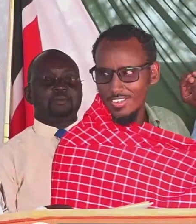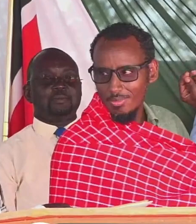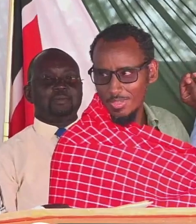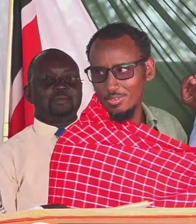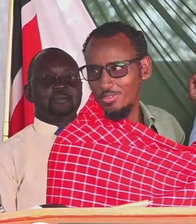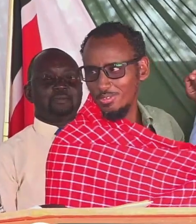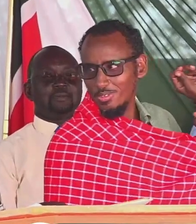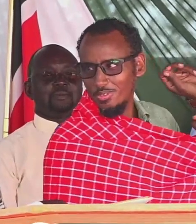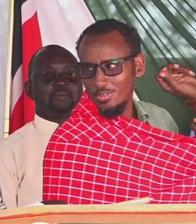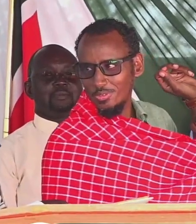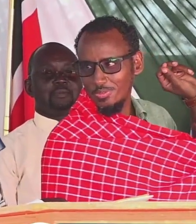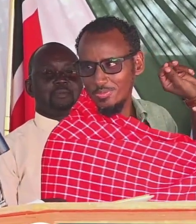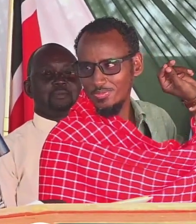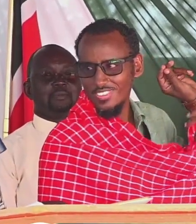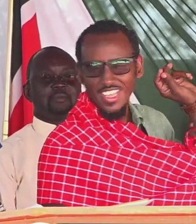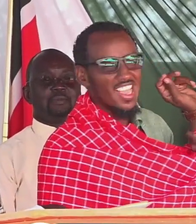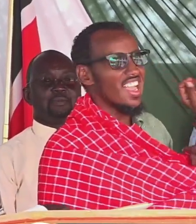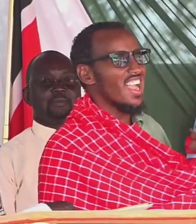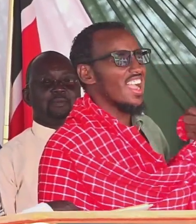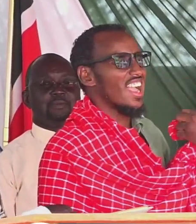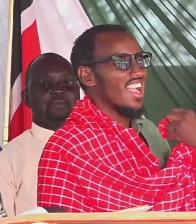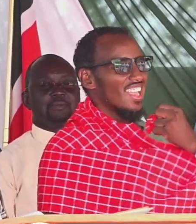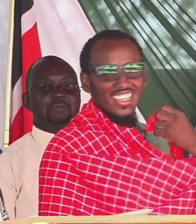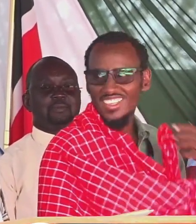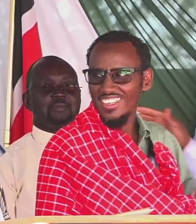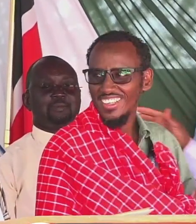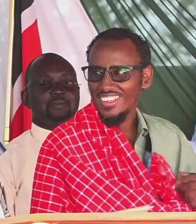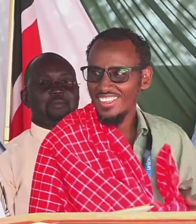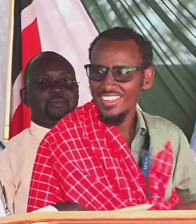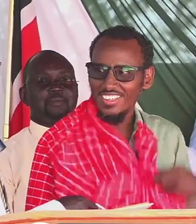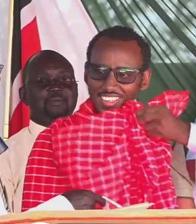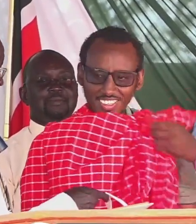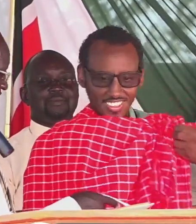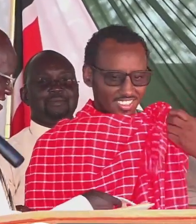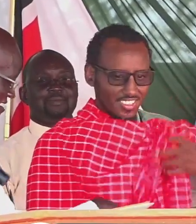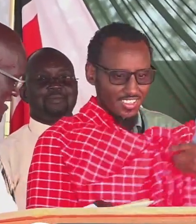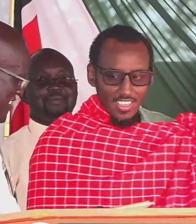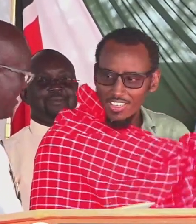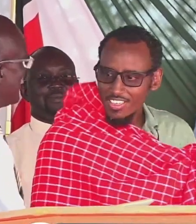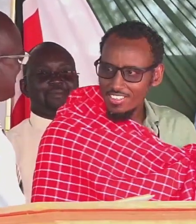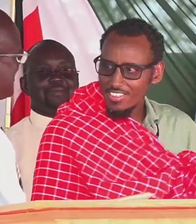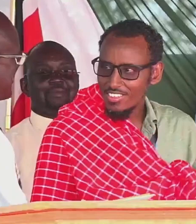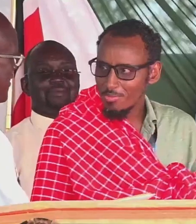I said Elizabeth, but why you go?